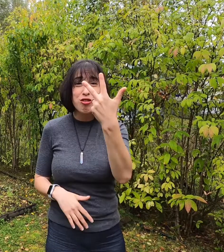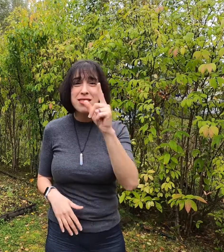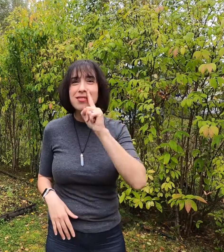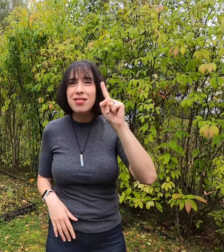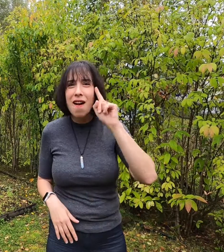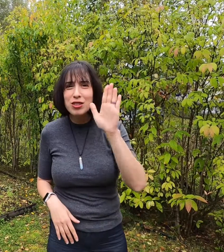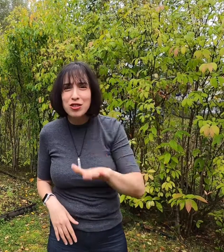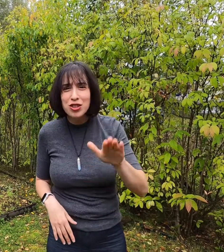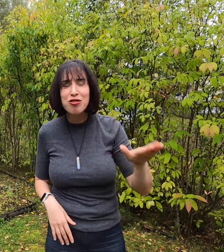3 deaf children.